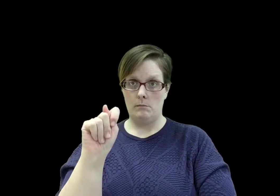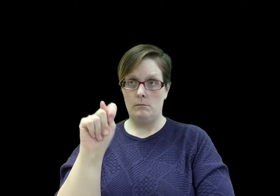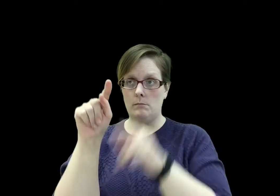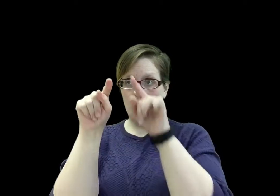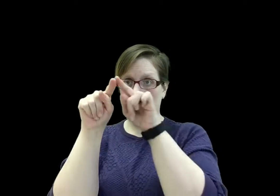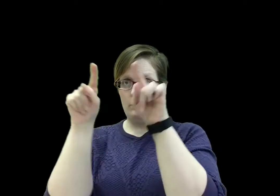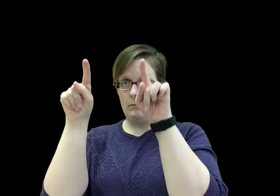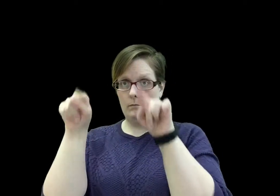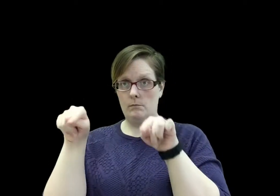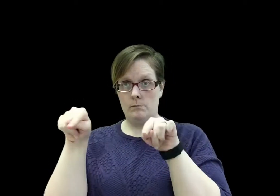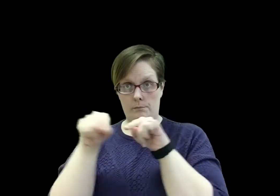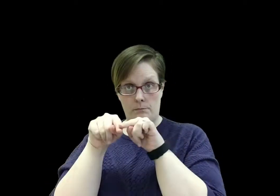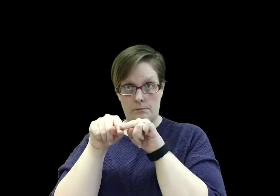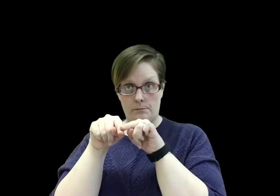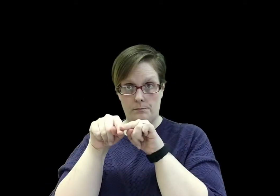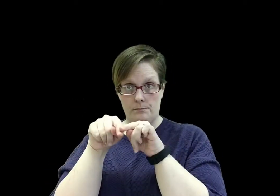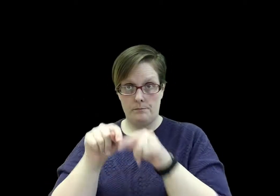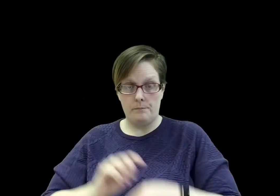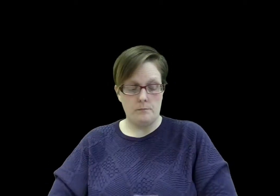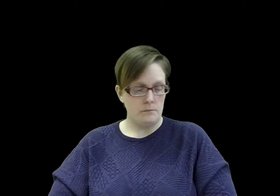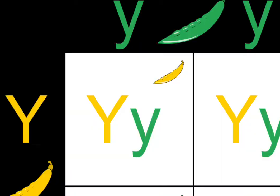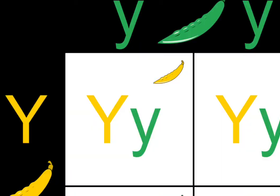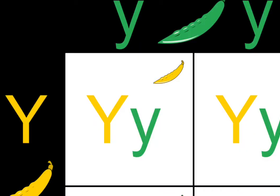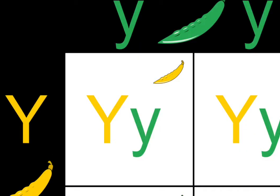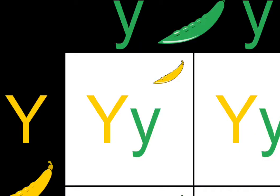Punnett chart, Punnett square.